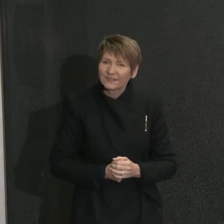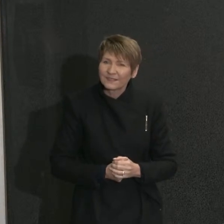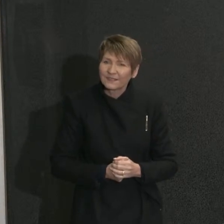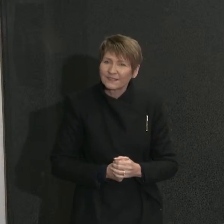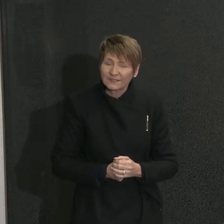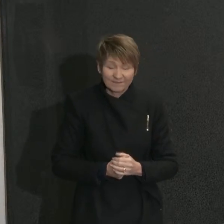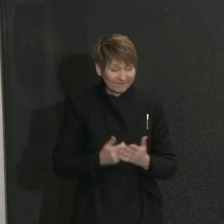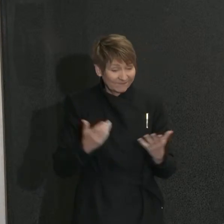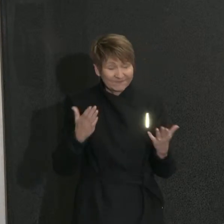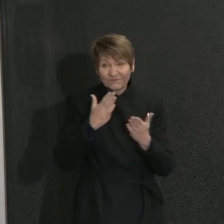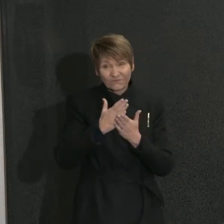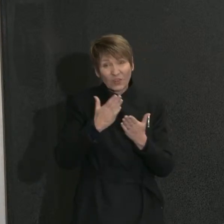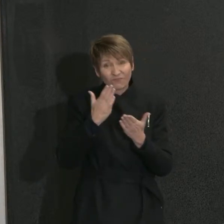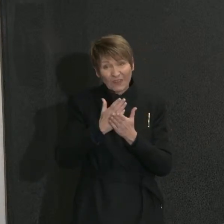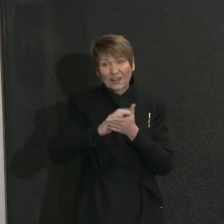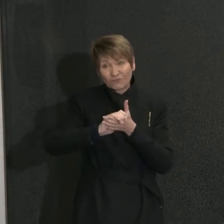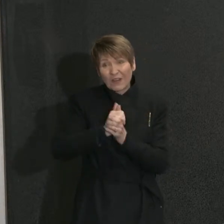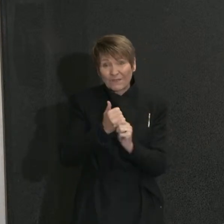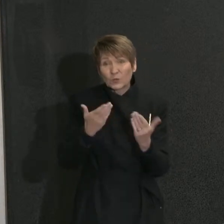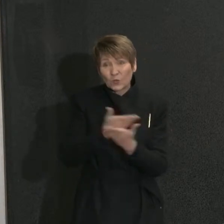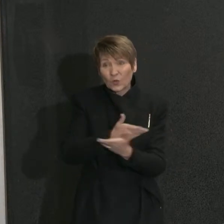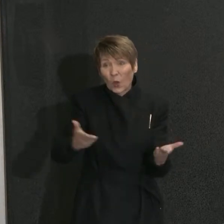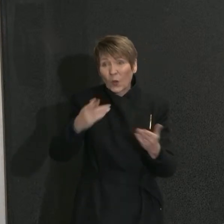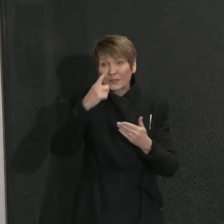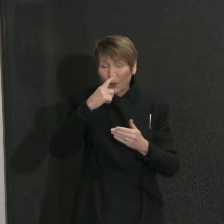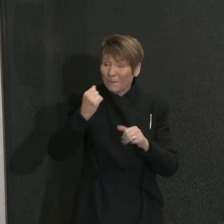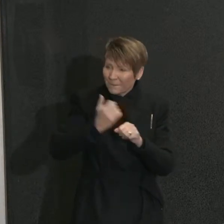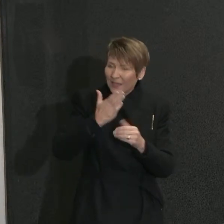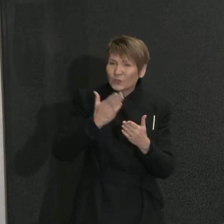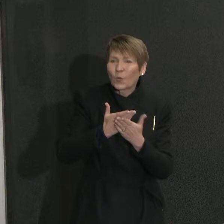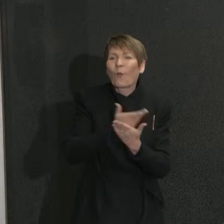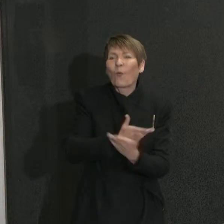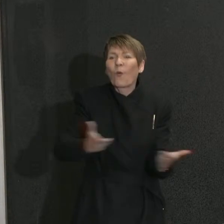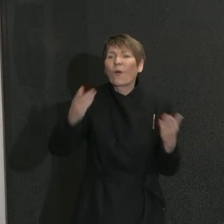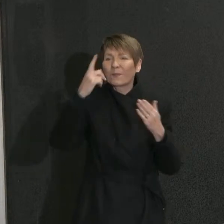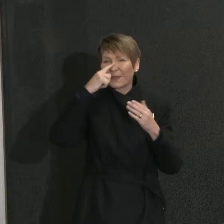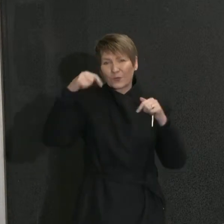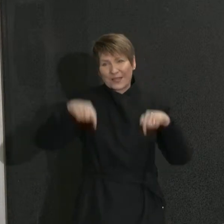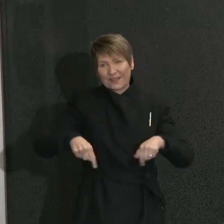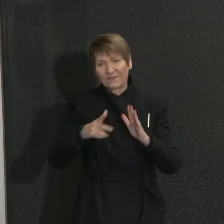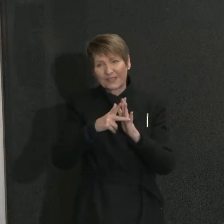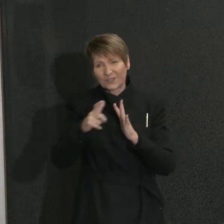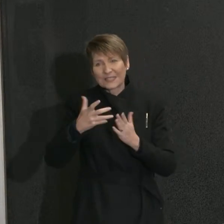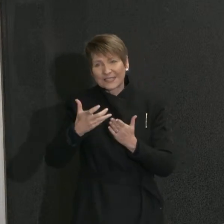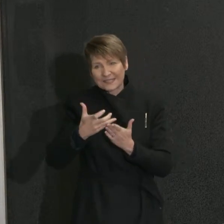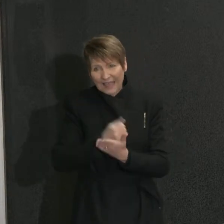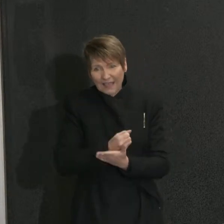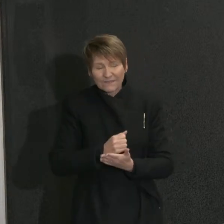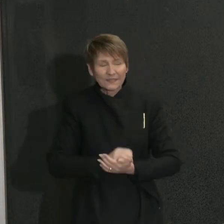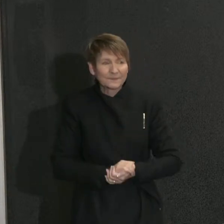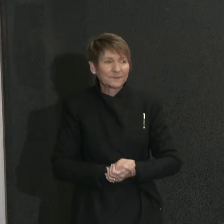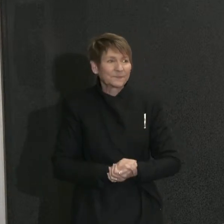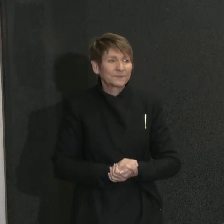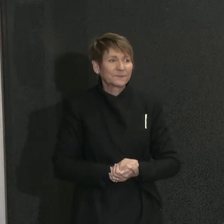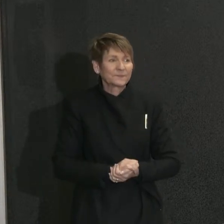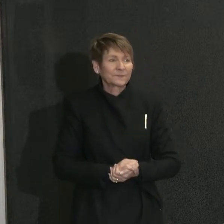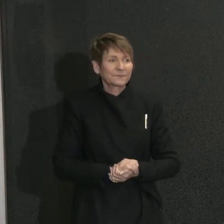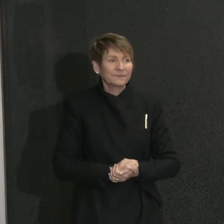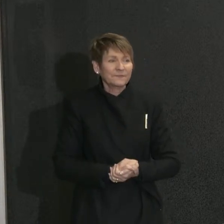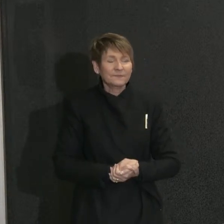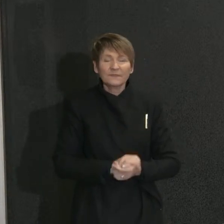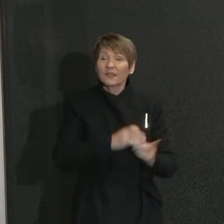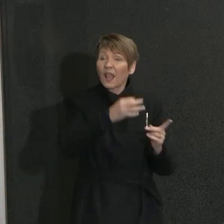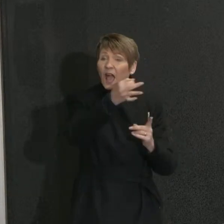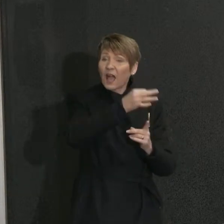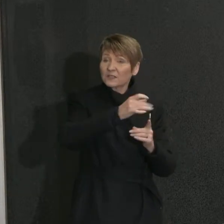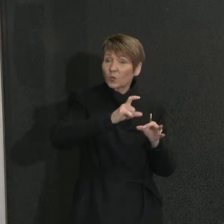and I'm very, very grateful to them. Ultimately, if these two Sydney people came back on a flight on the 15th,